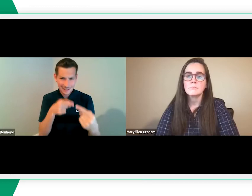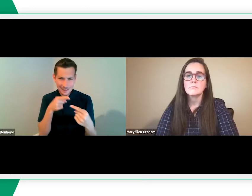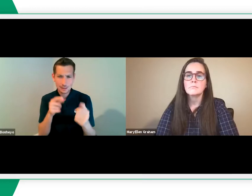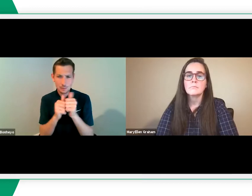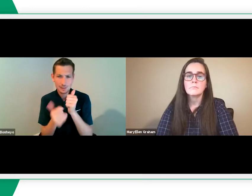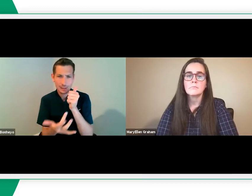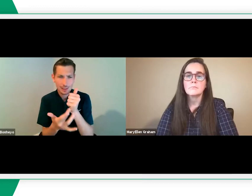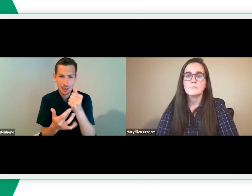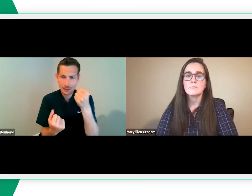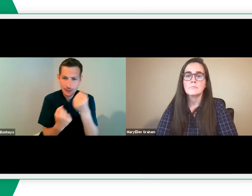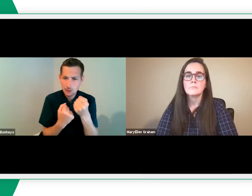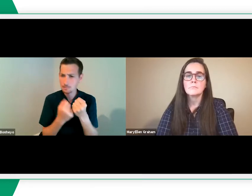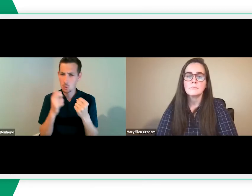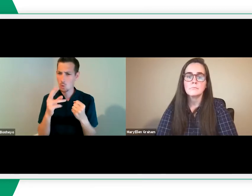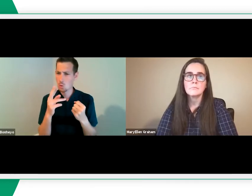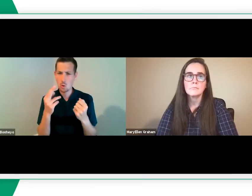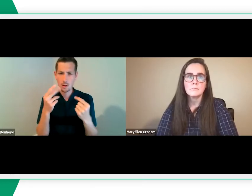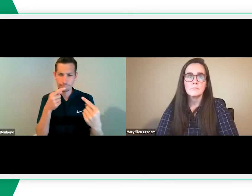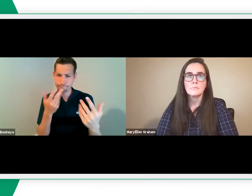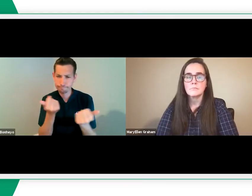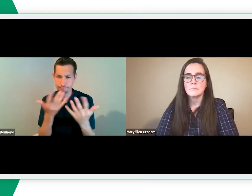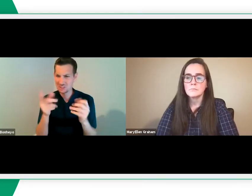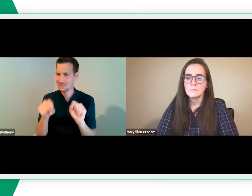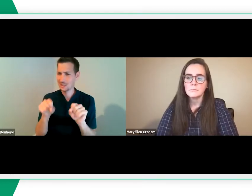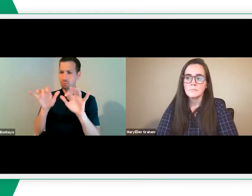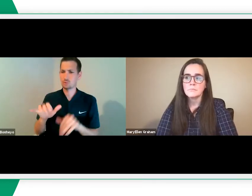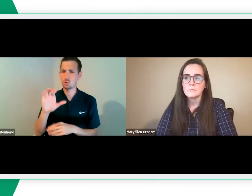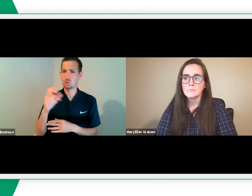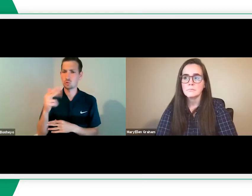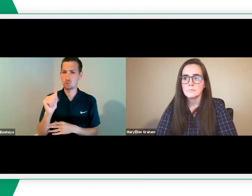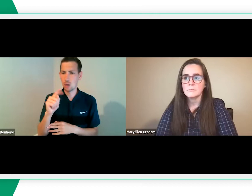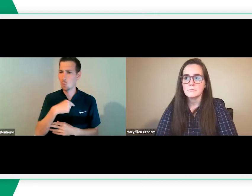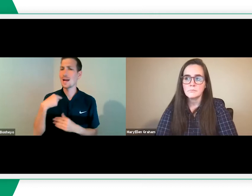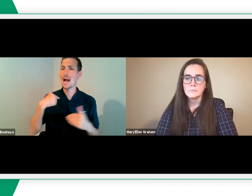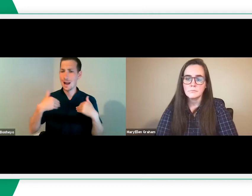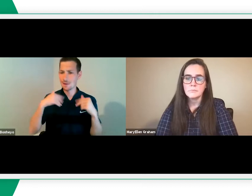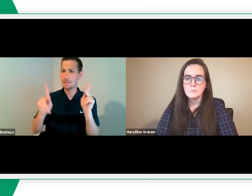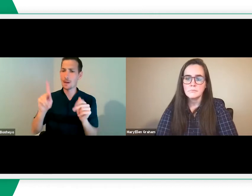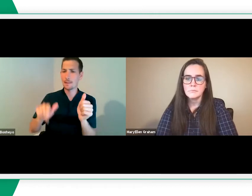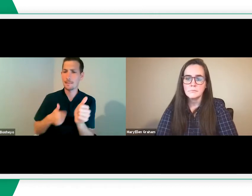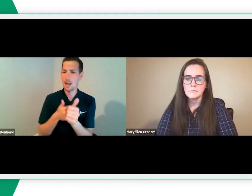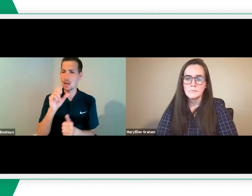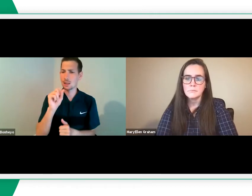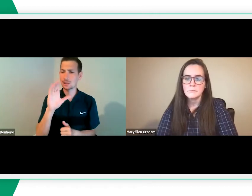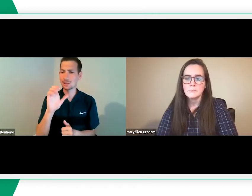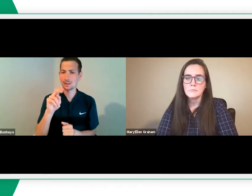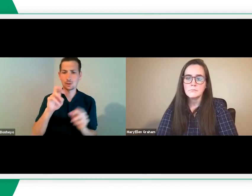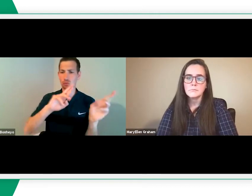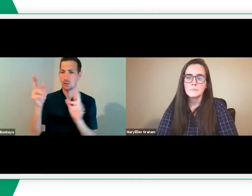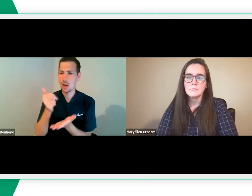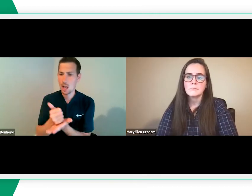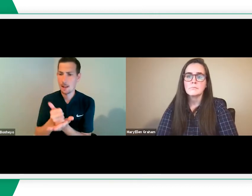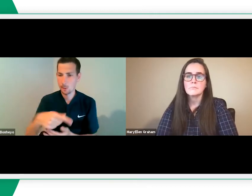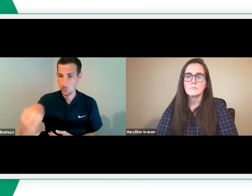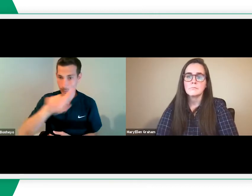well. If you're struggling with the technology or tech support or anything like that, just type it out in the chat. We do have a couple